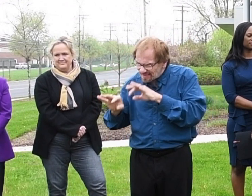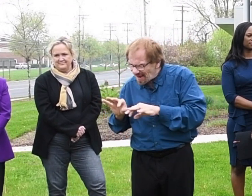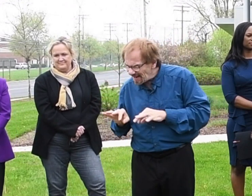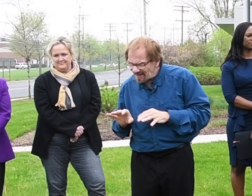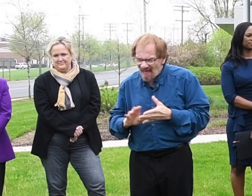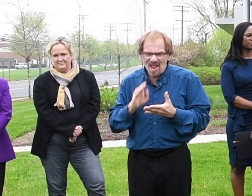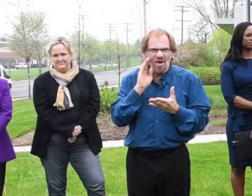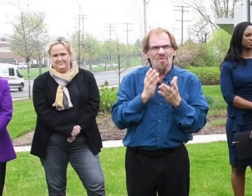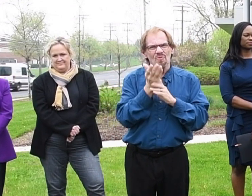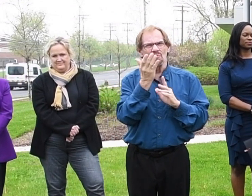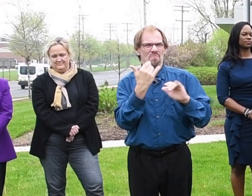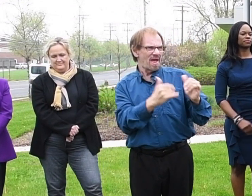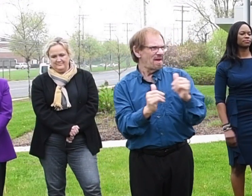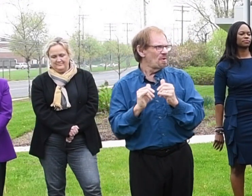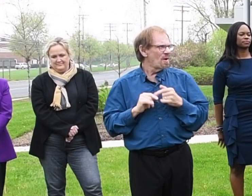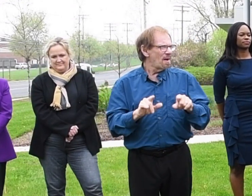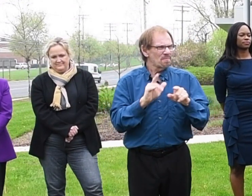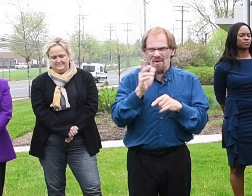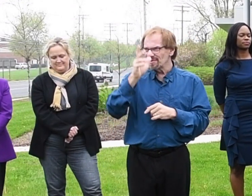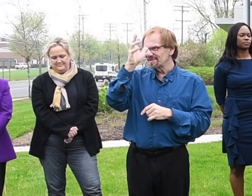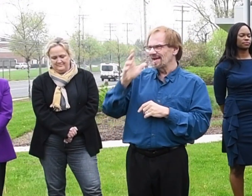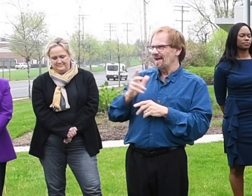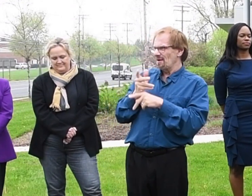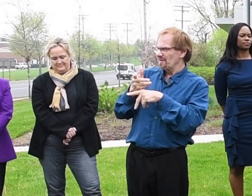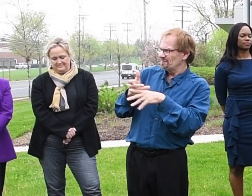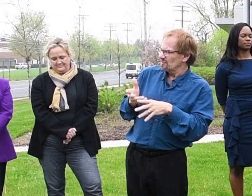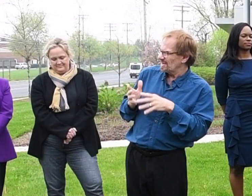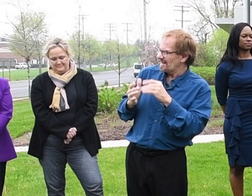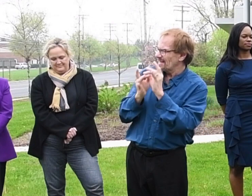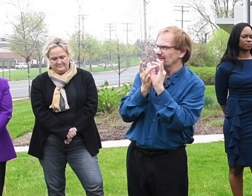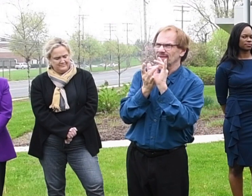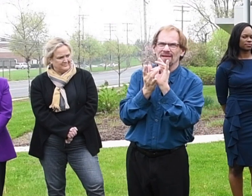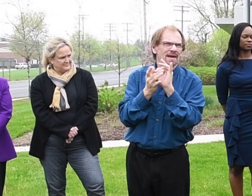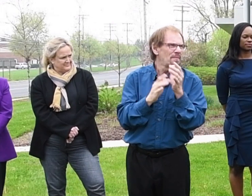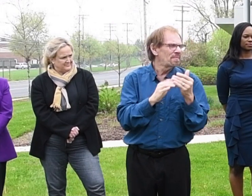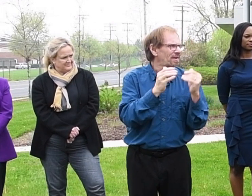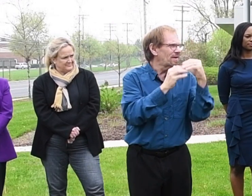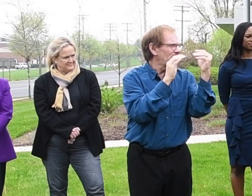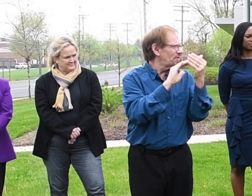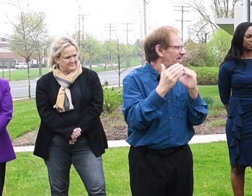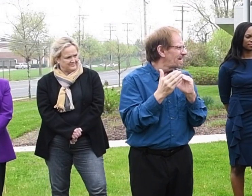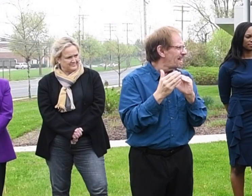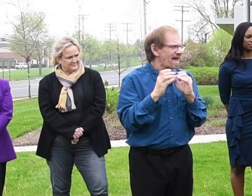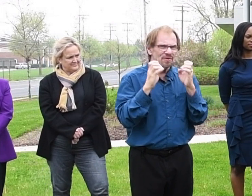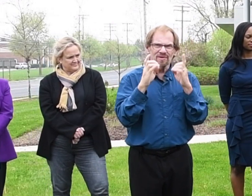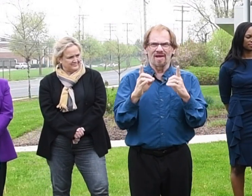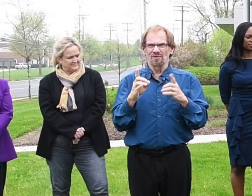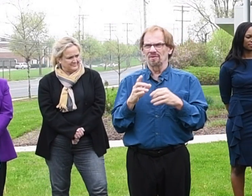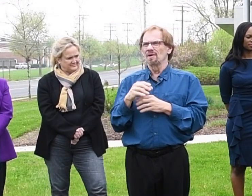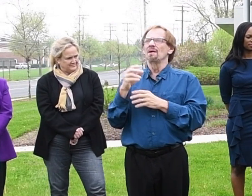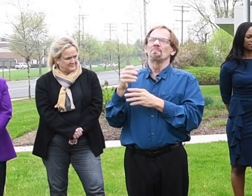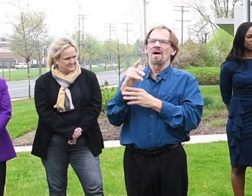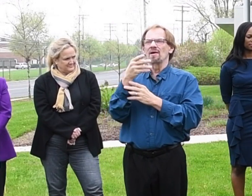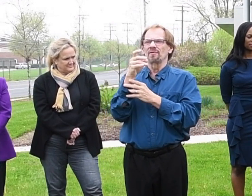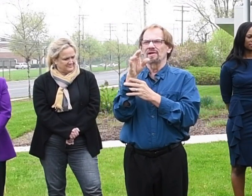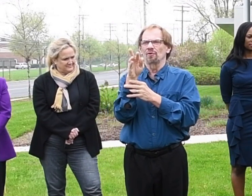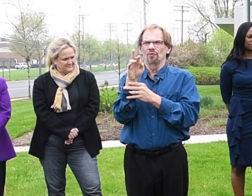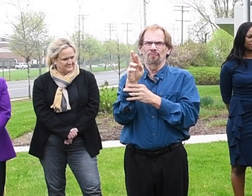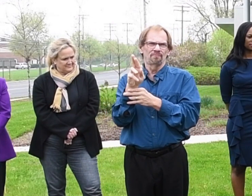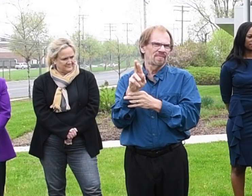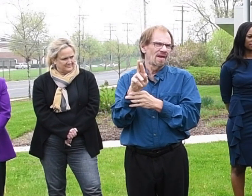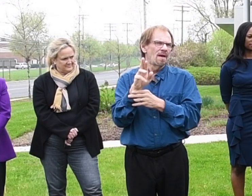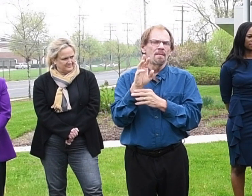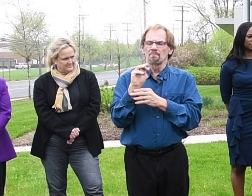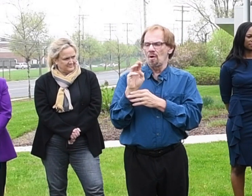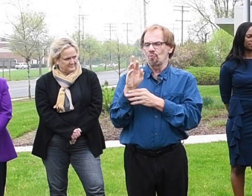while their parents and caregivers connect and build community. Education pioneer Maria Montessori famously